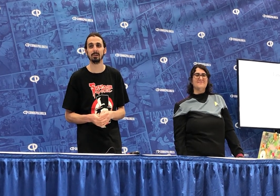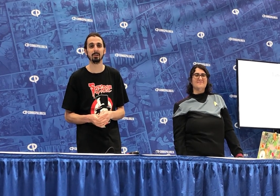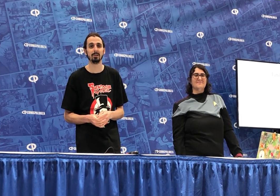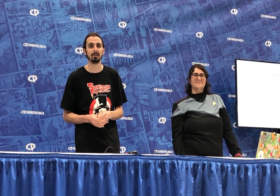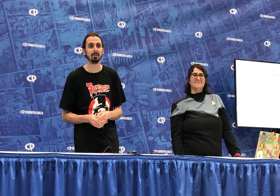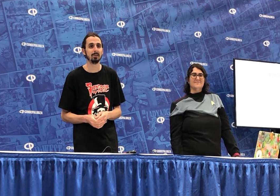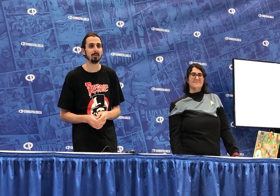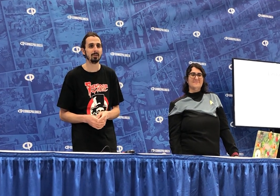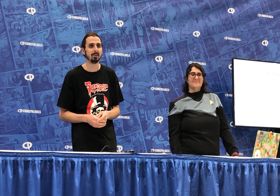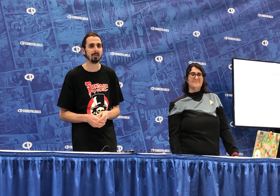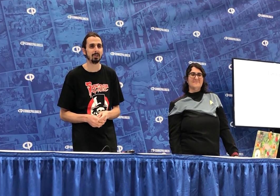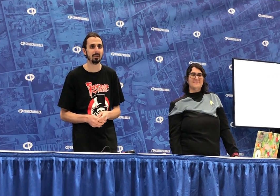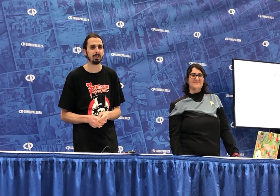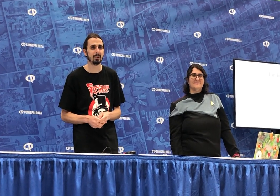How do you sign SpongeBob?